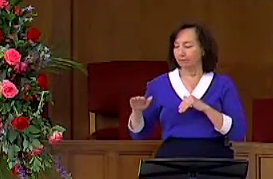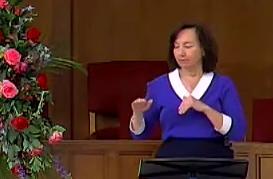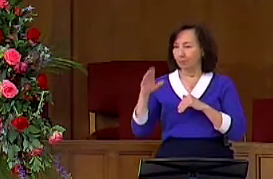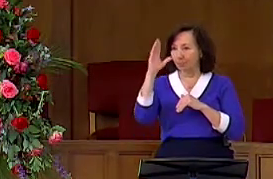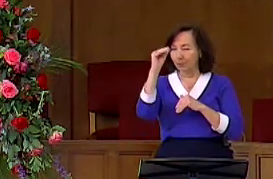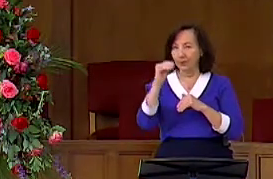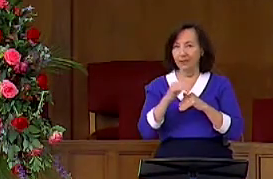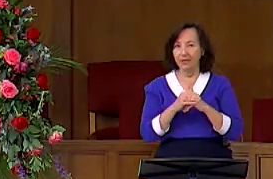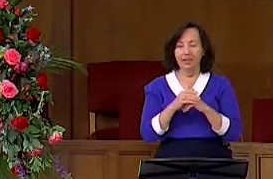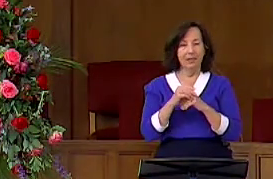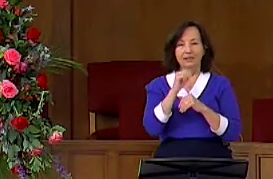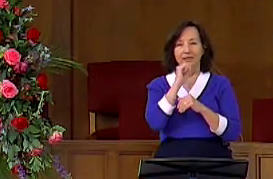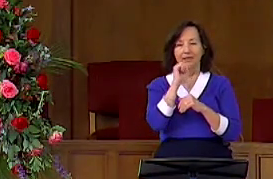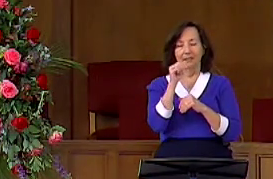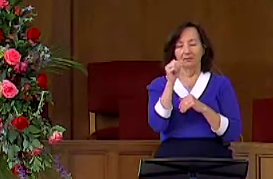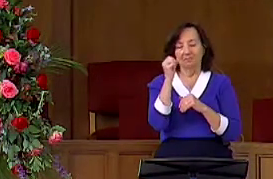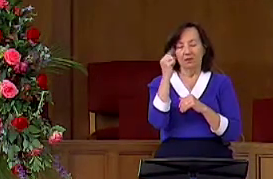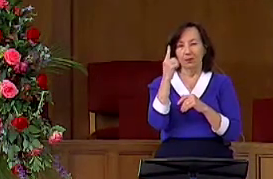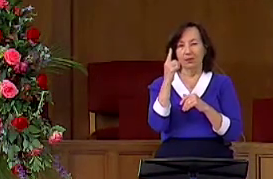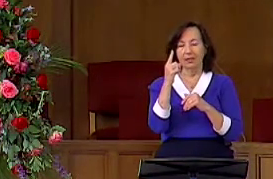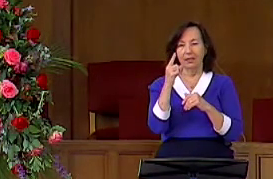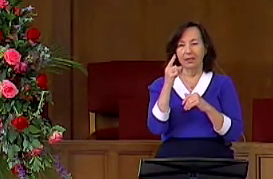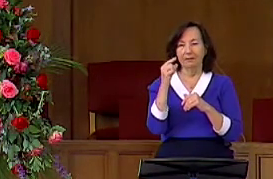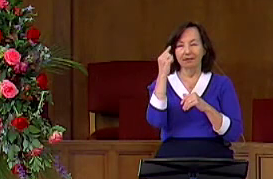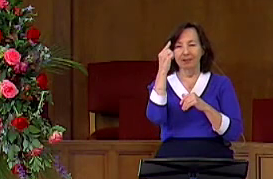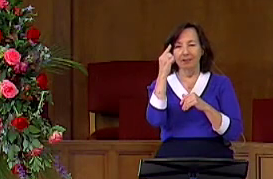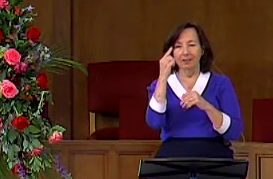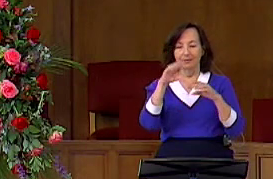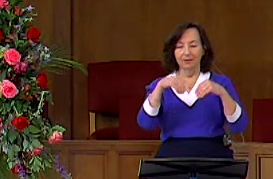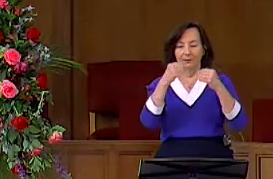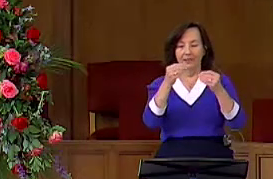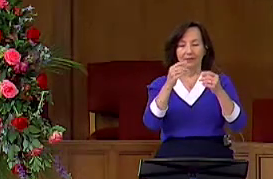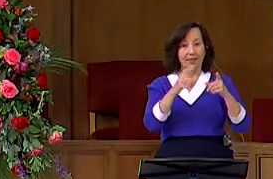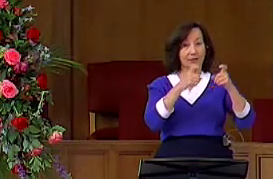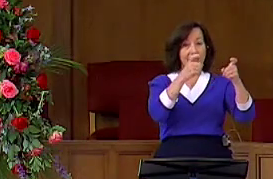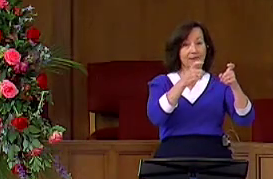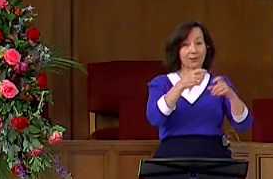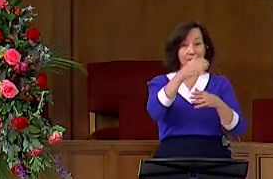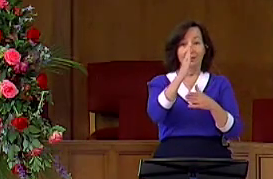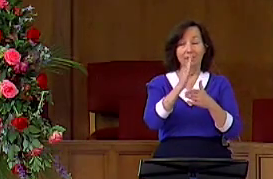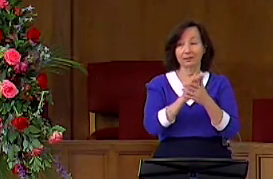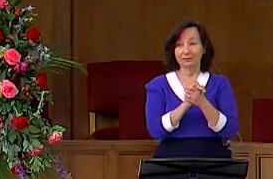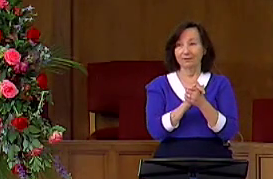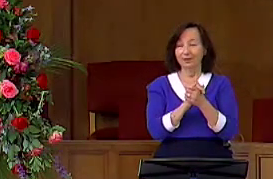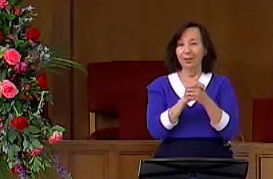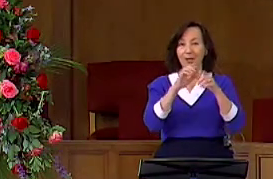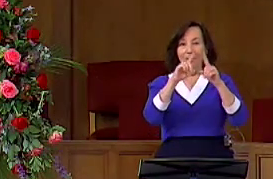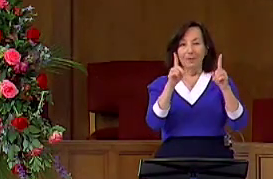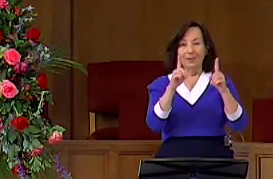not understand the concept of giving our gifts to God. But